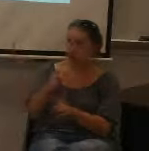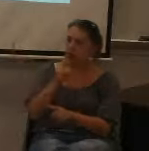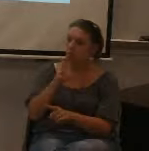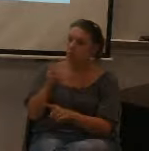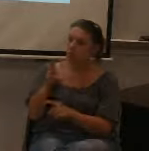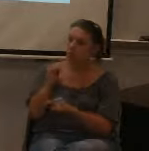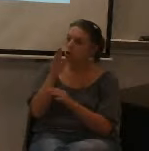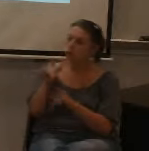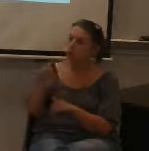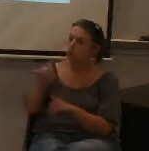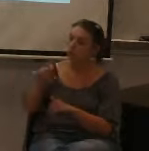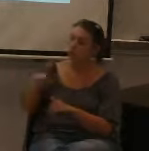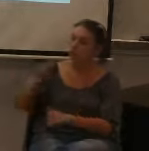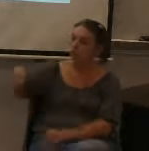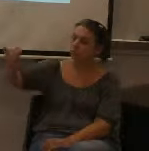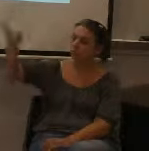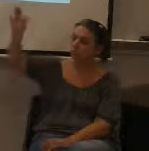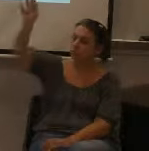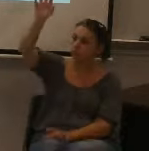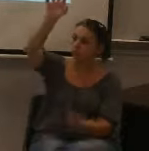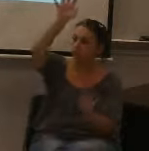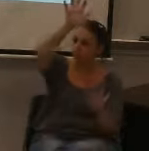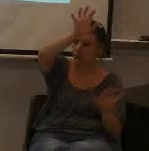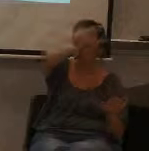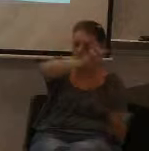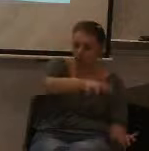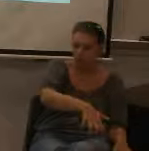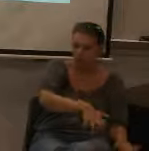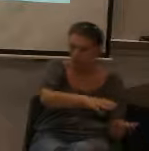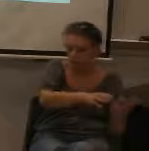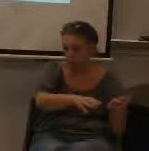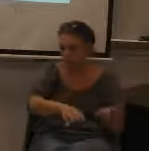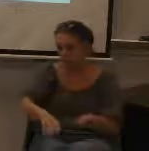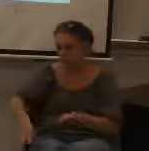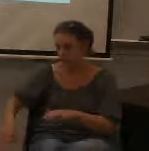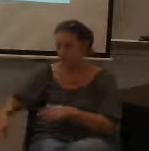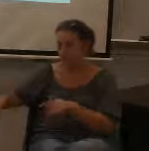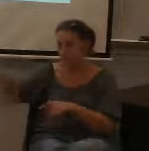the ocean, it evaporates, and then it comes down in precipitation.